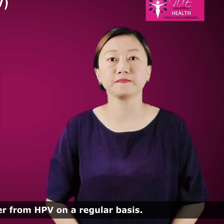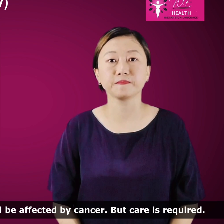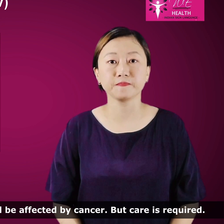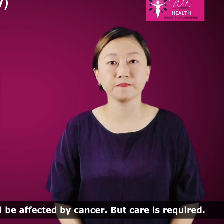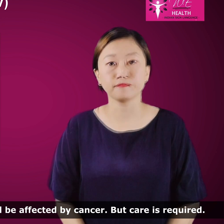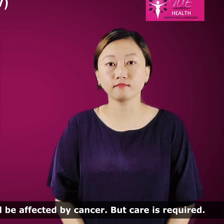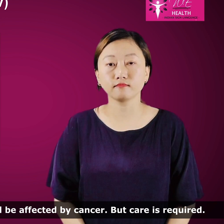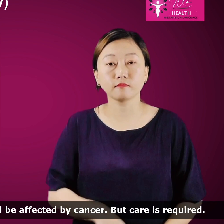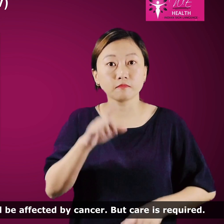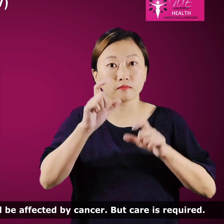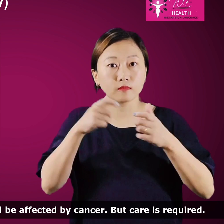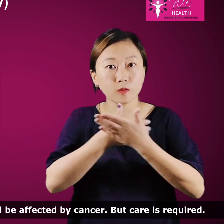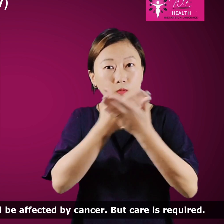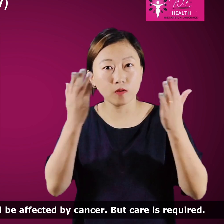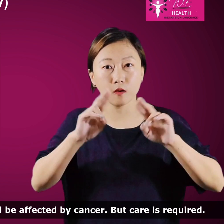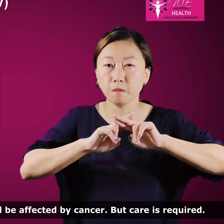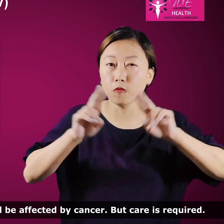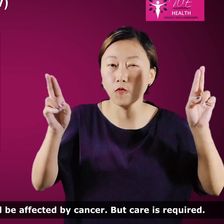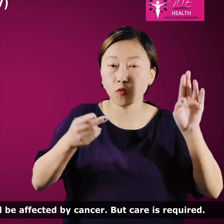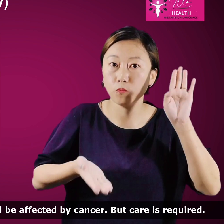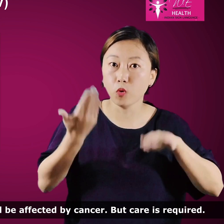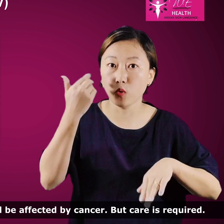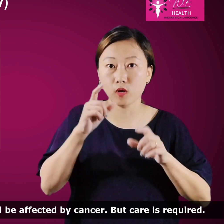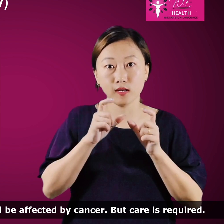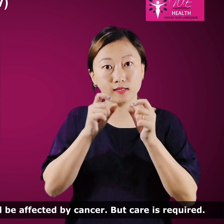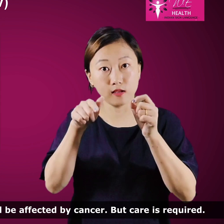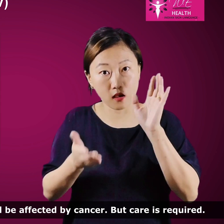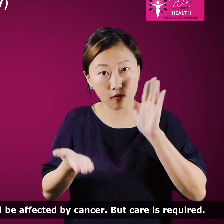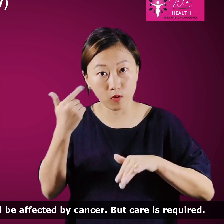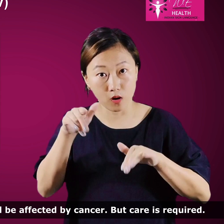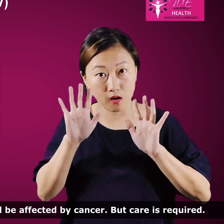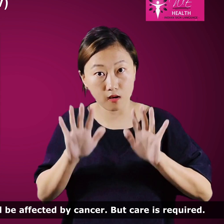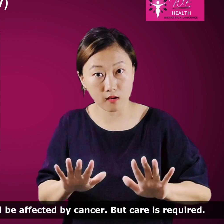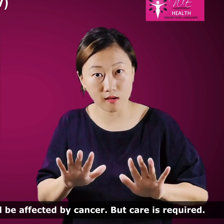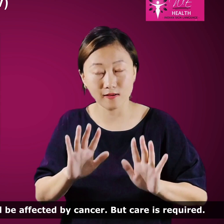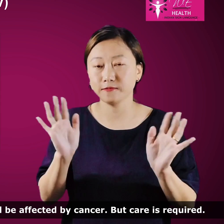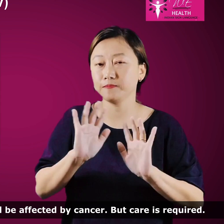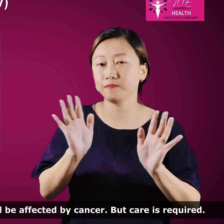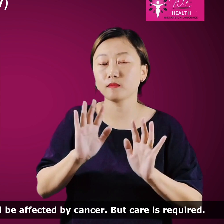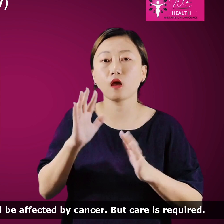Human Virus Not everyone with HPV will be affected by cancer. But care is required.